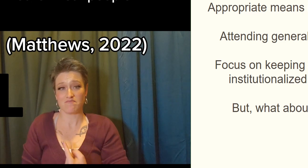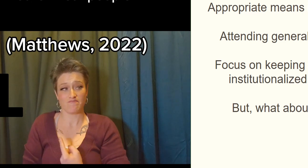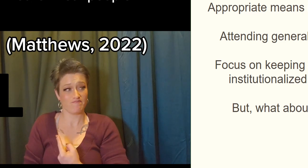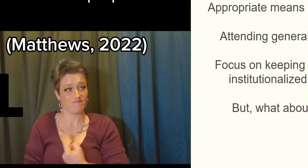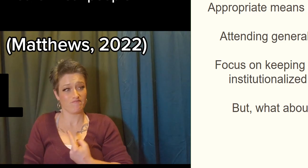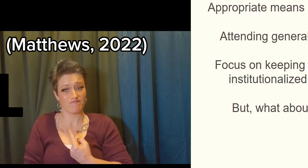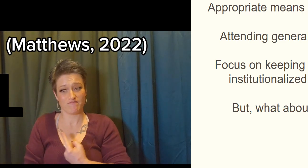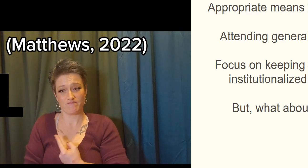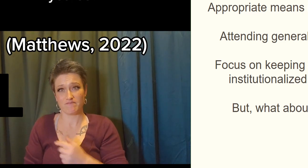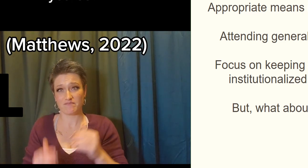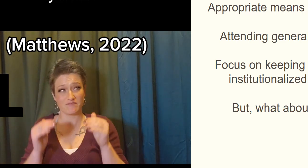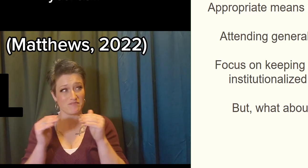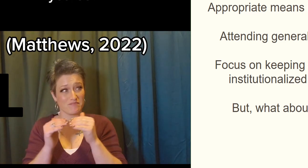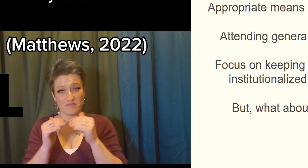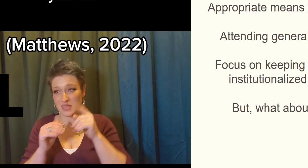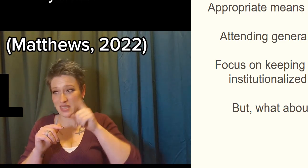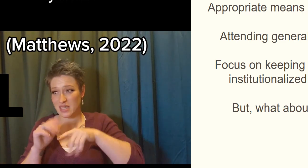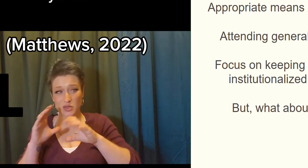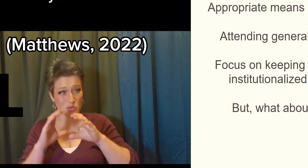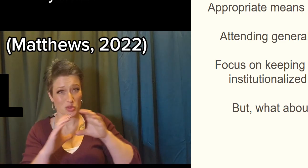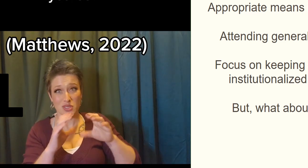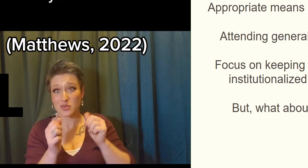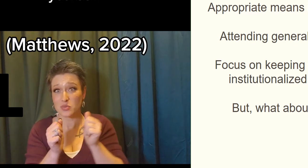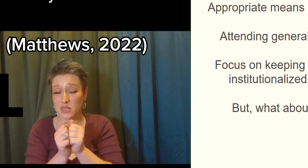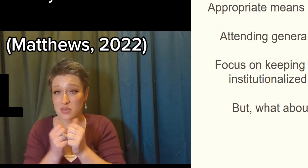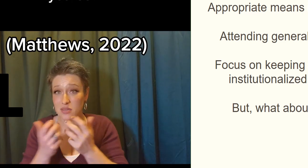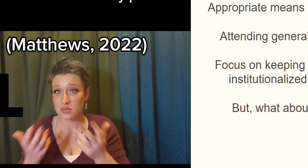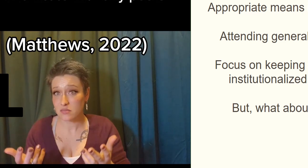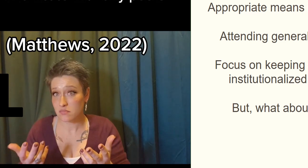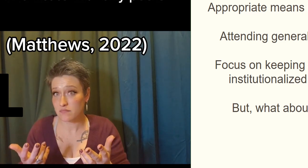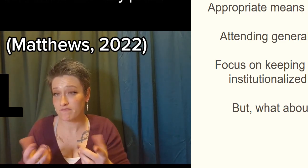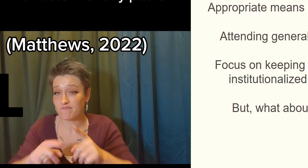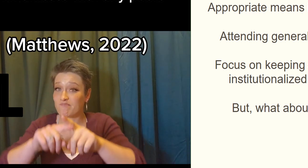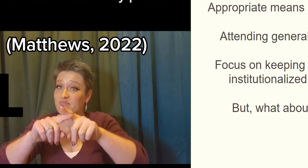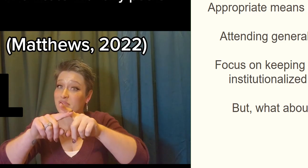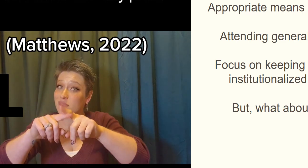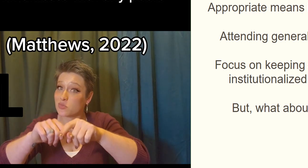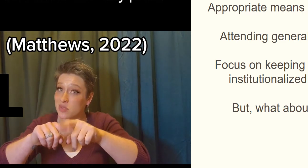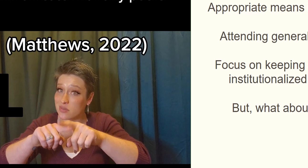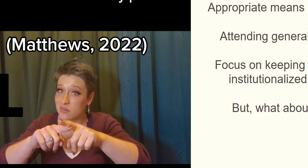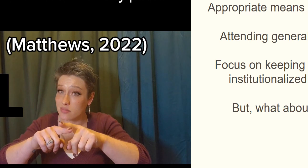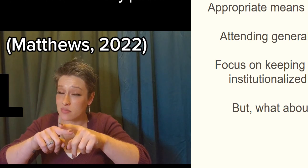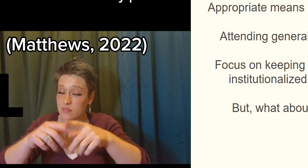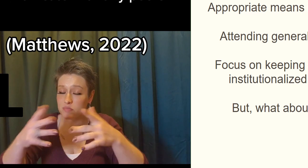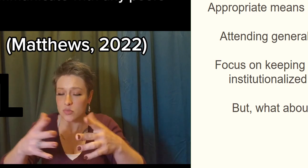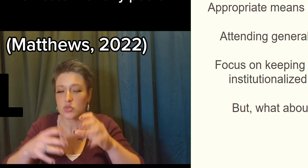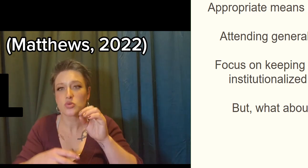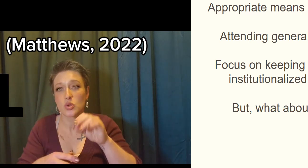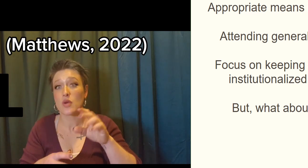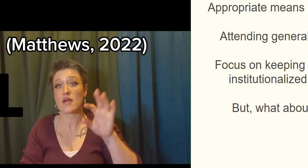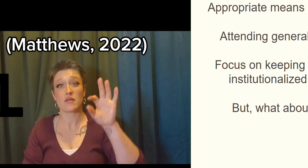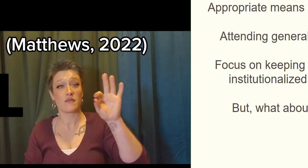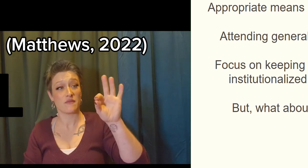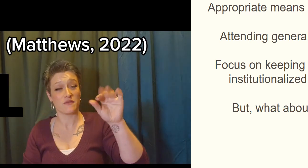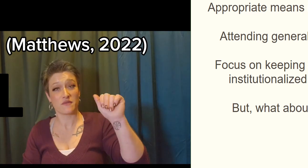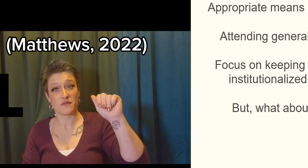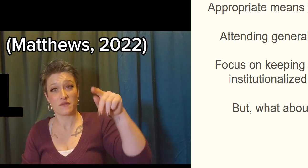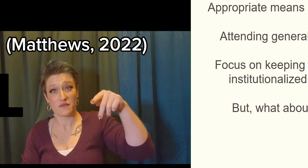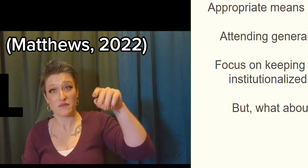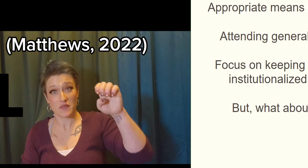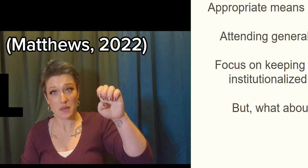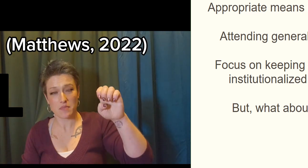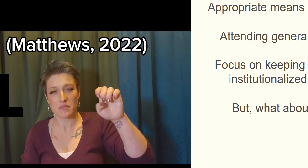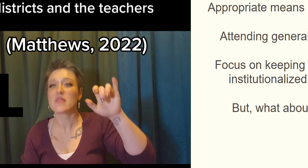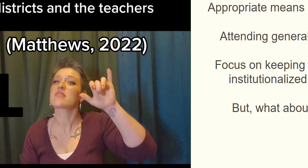people? Does that mean being all by yourself and not having a chance to communicate with any peers? That all kind of